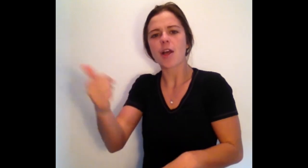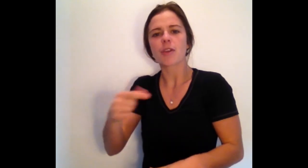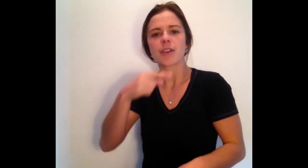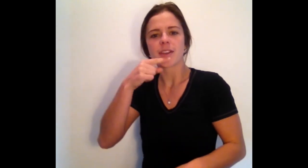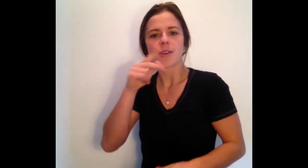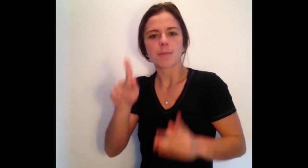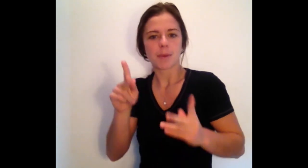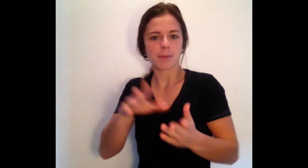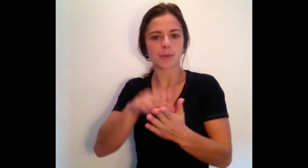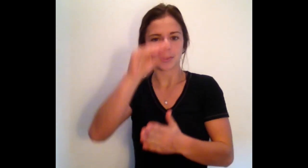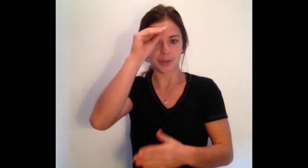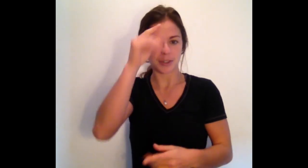hearing people to learn sign.